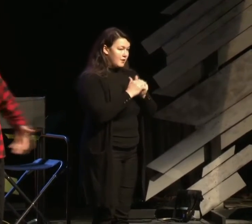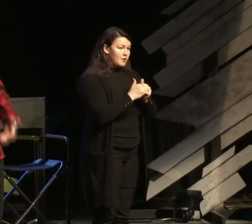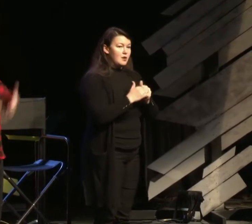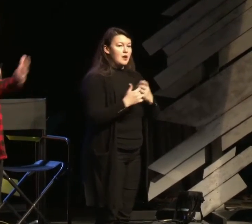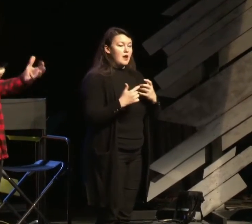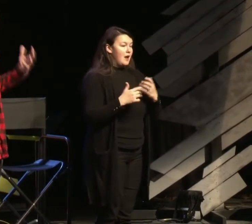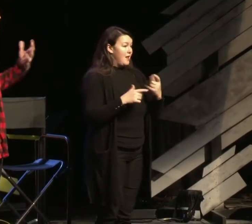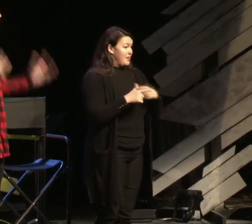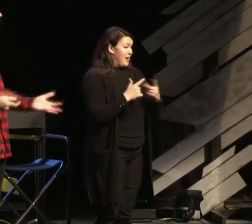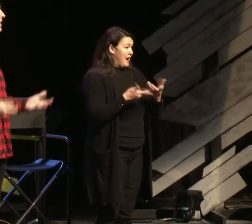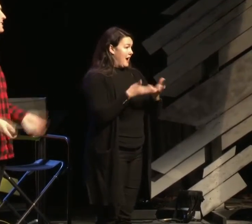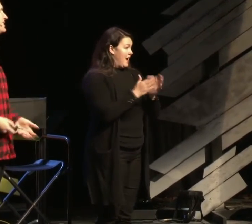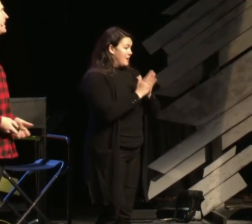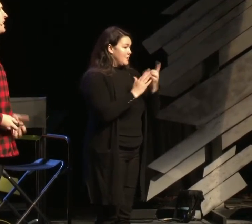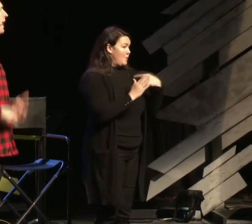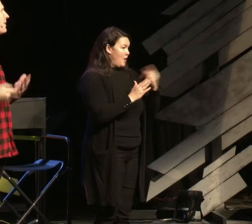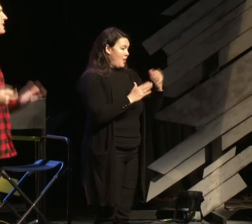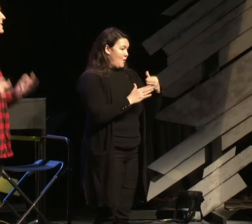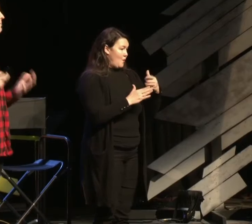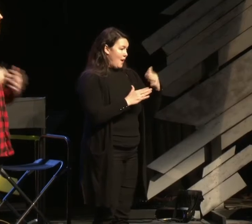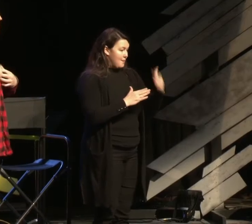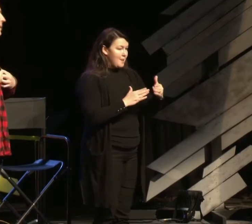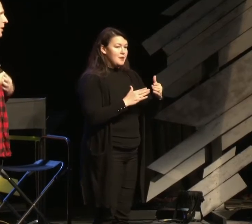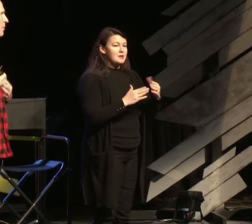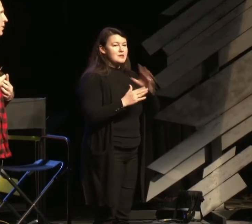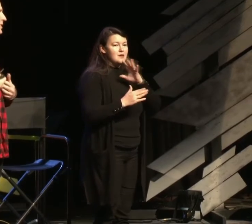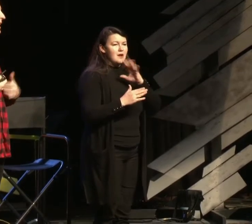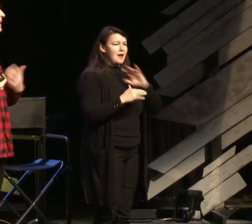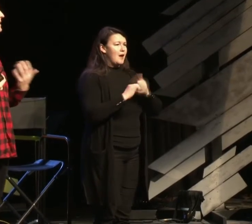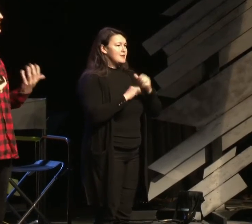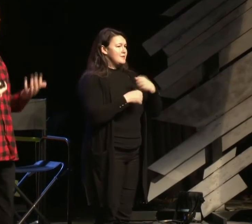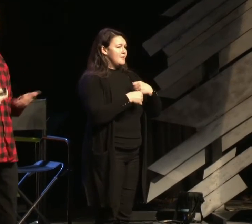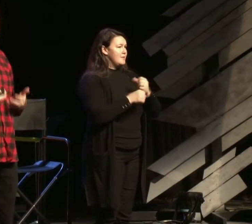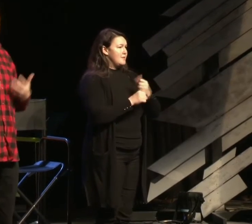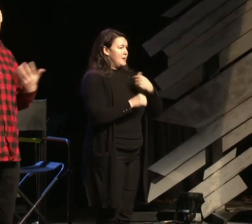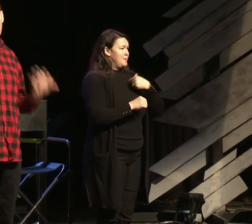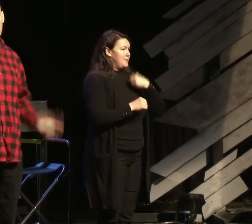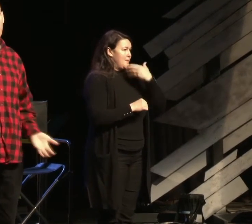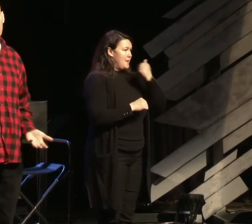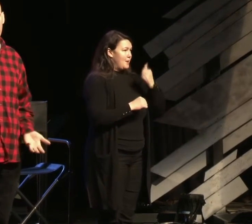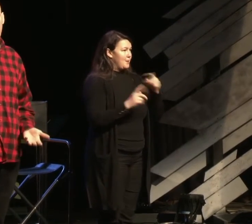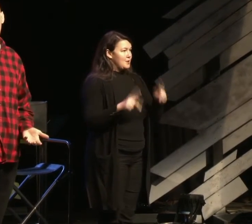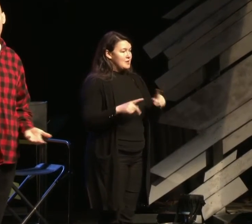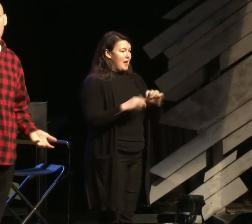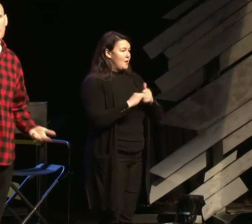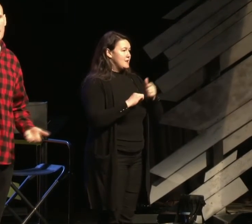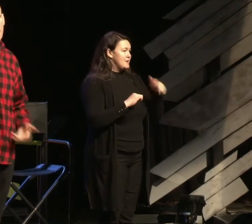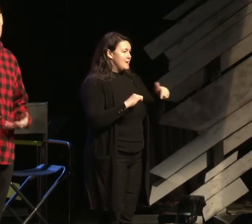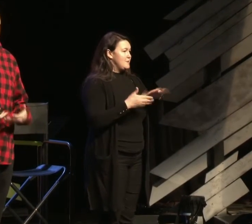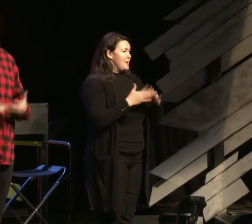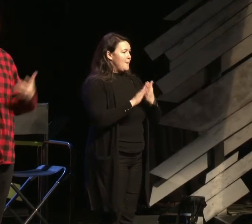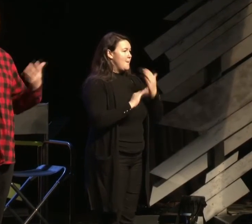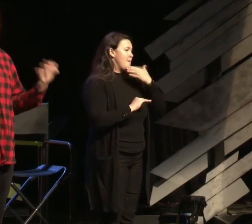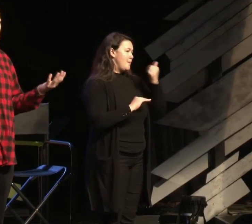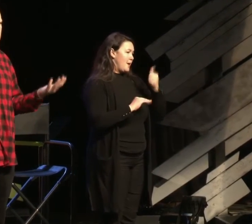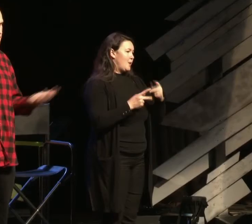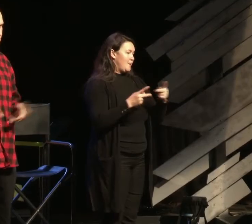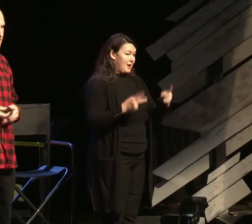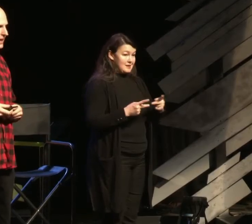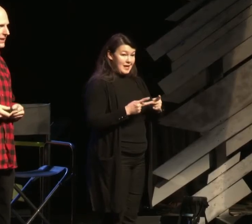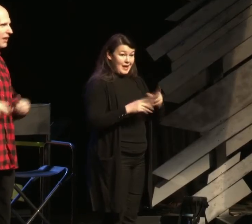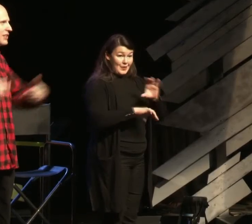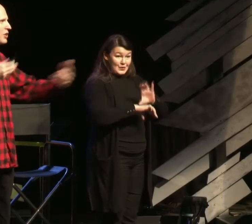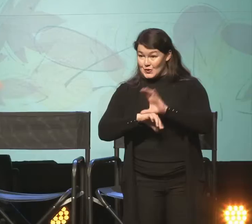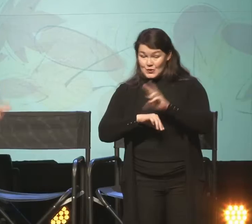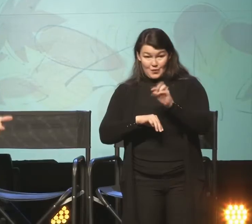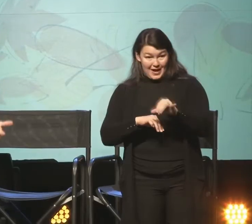wrap up our talks is, how does this make me a better person? How does this make the world a better place? And the church way of saying that